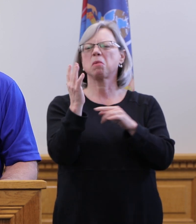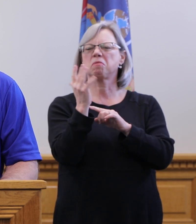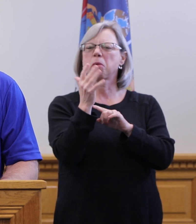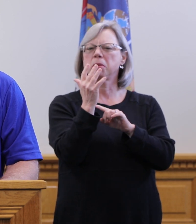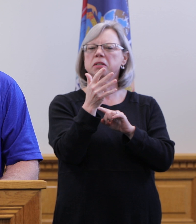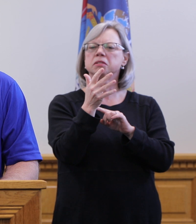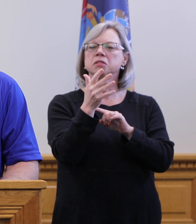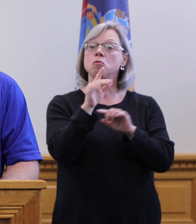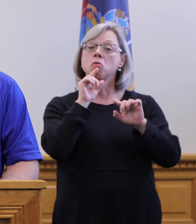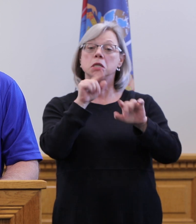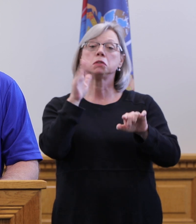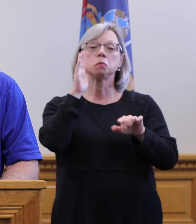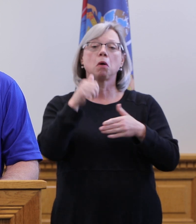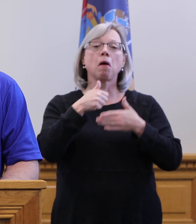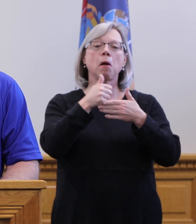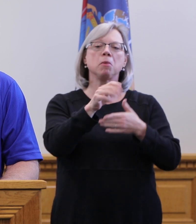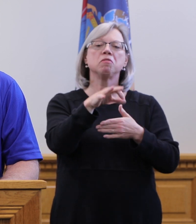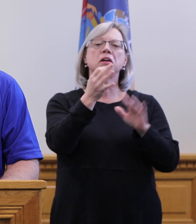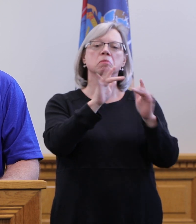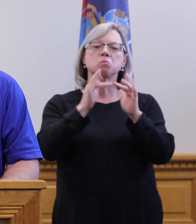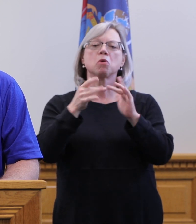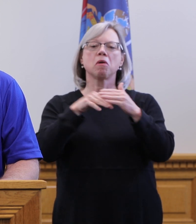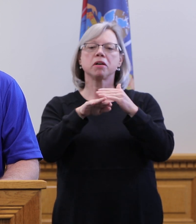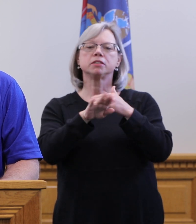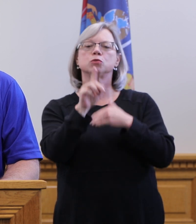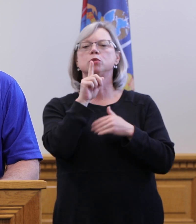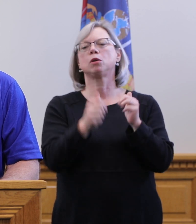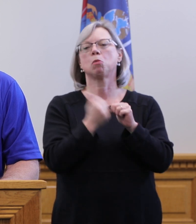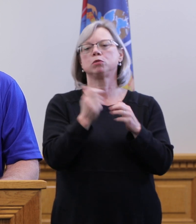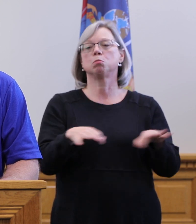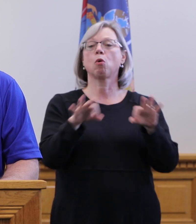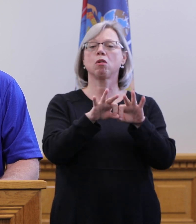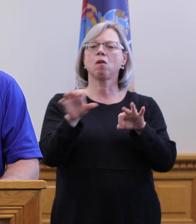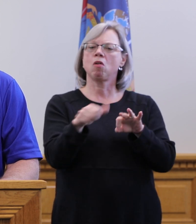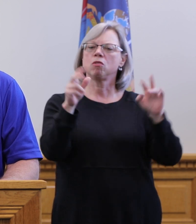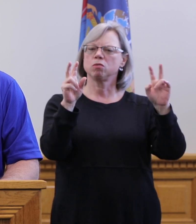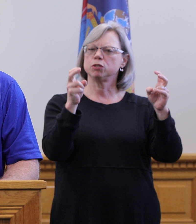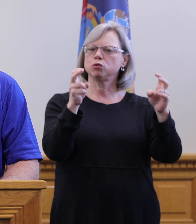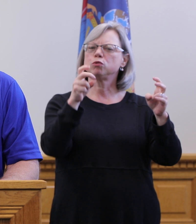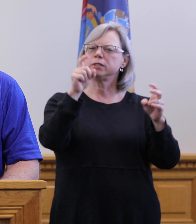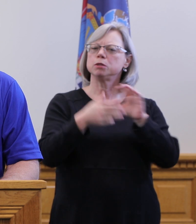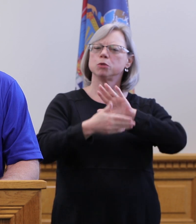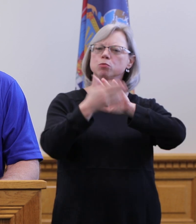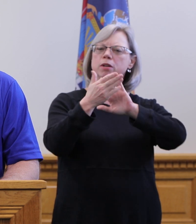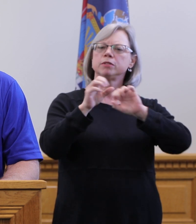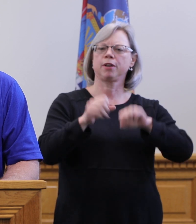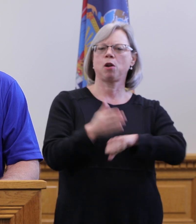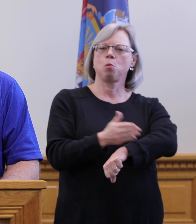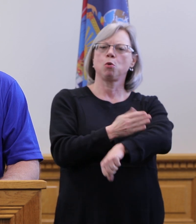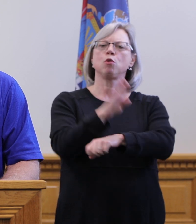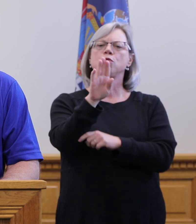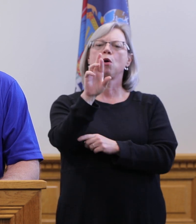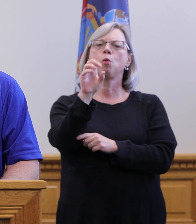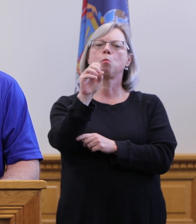help determine where online access is the most critical and what other issues need to be addressed so we can improve the broadband experience here